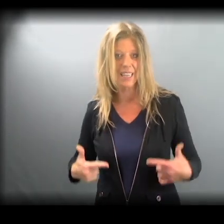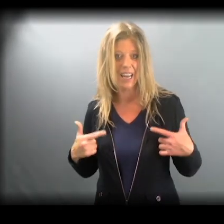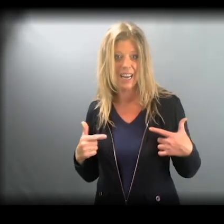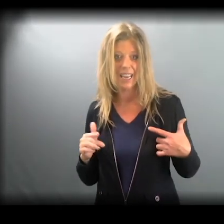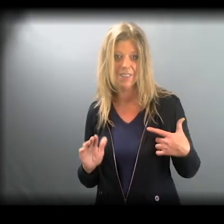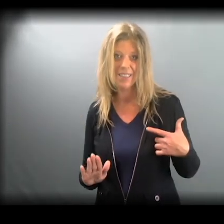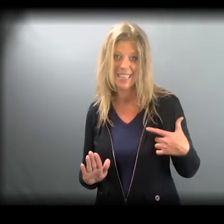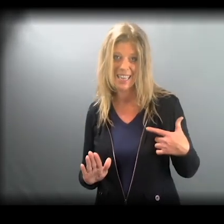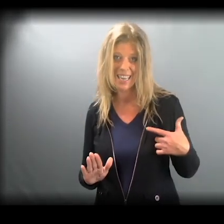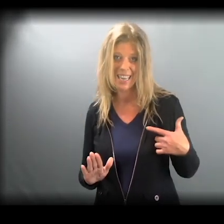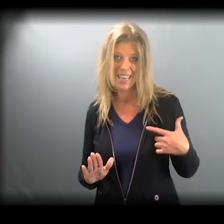life's